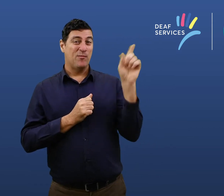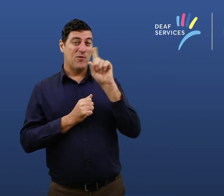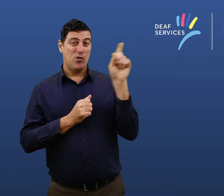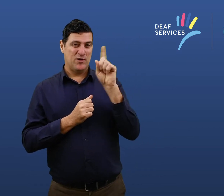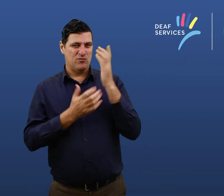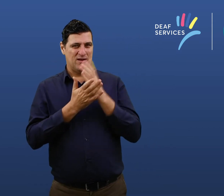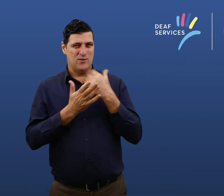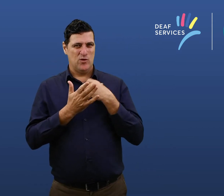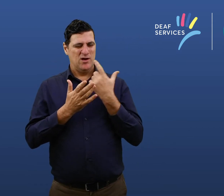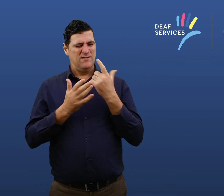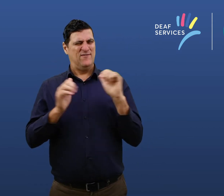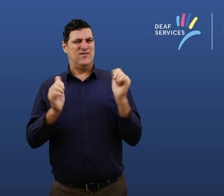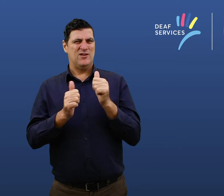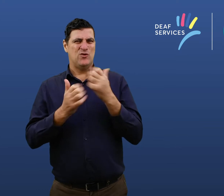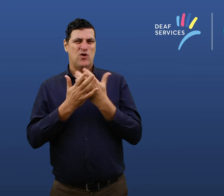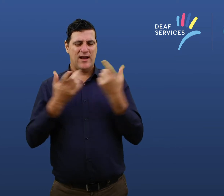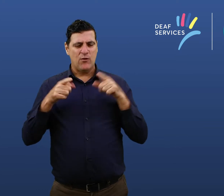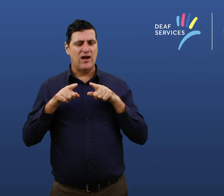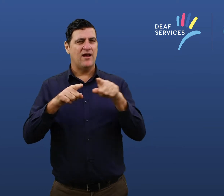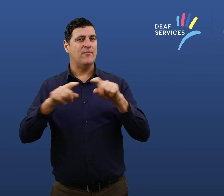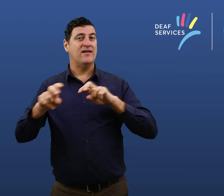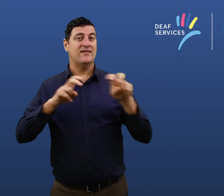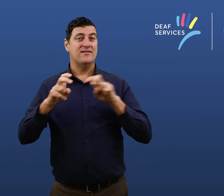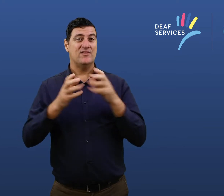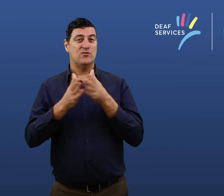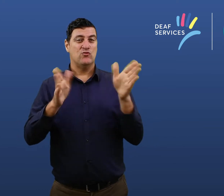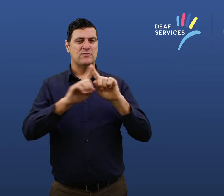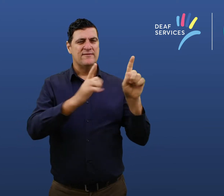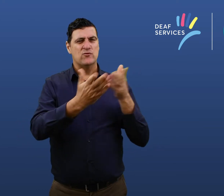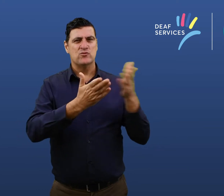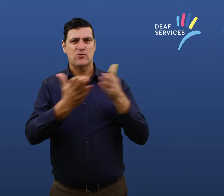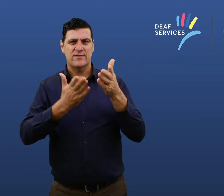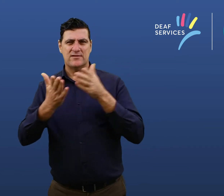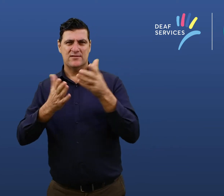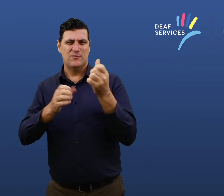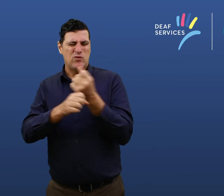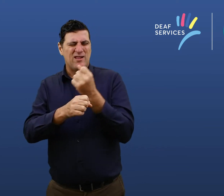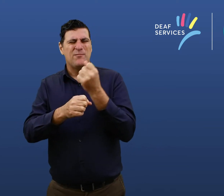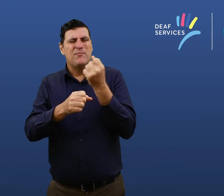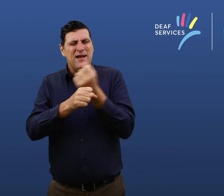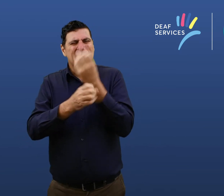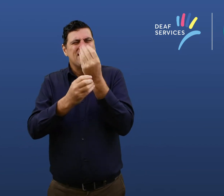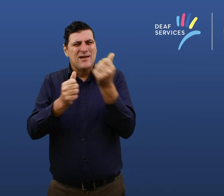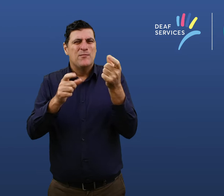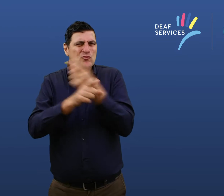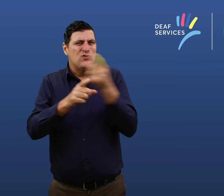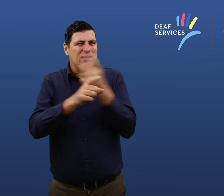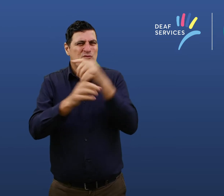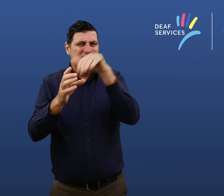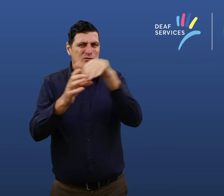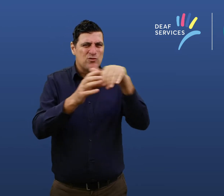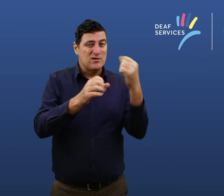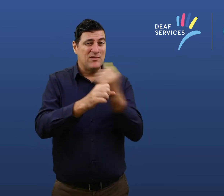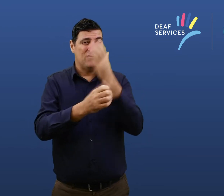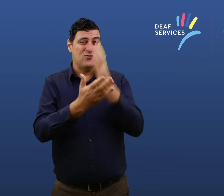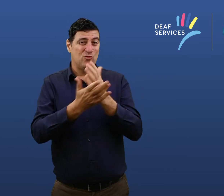work of the organisation moving forward. We've completed our alignment activities across the different services, and